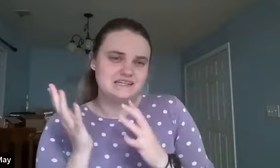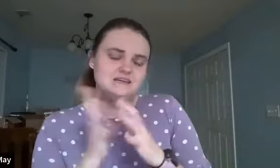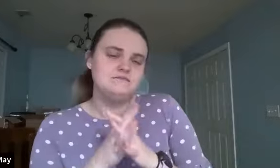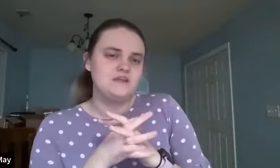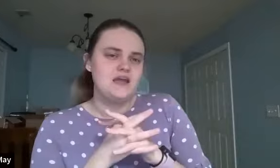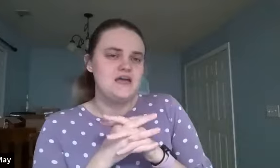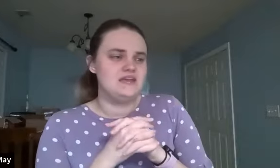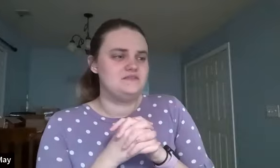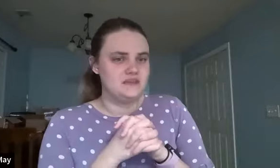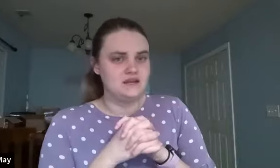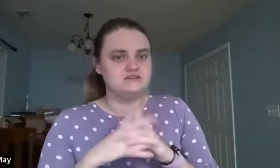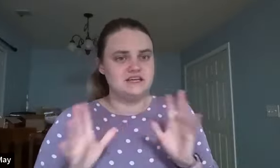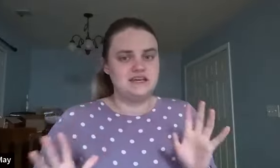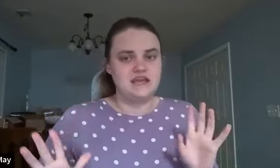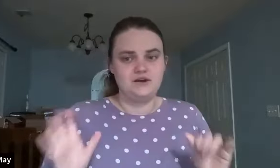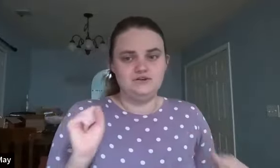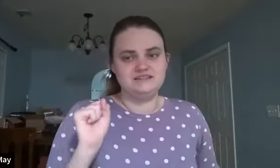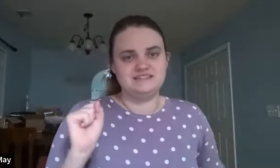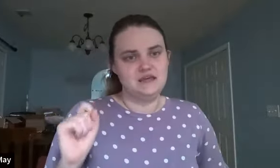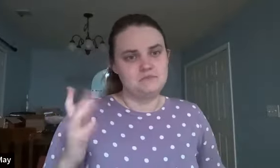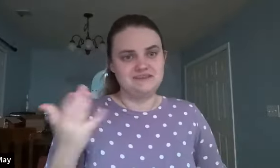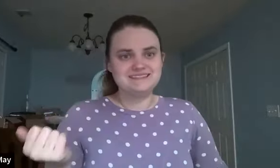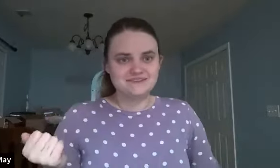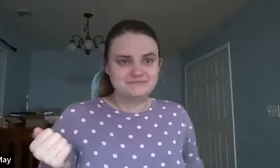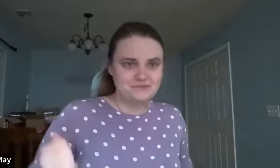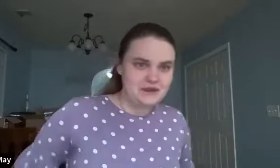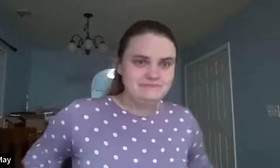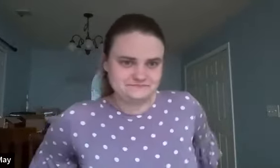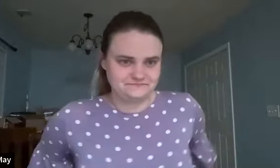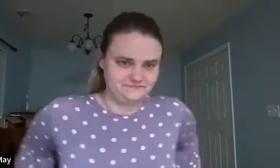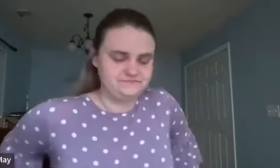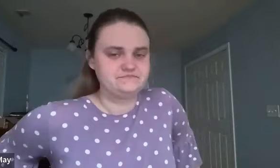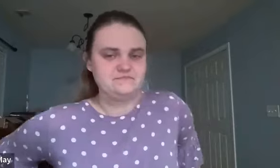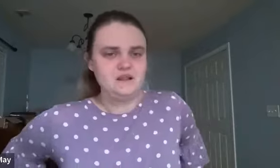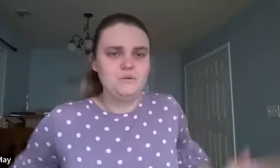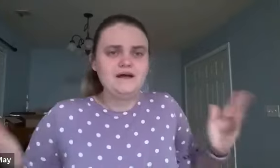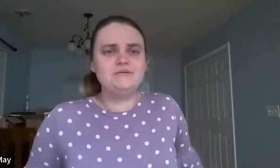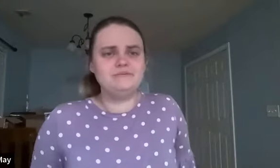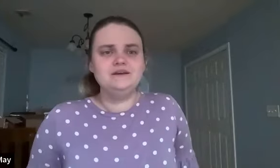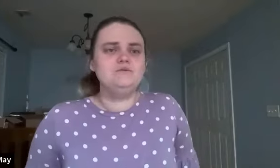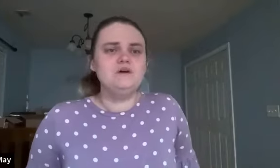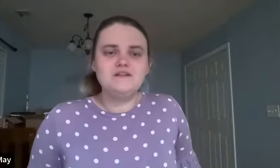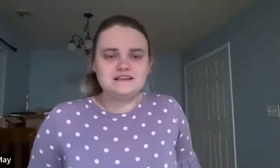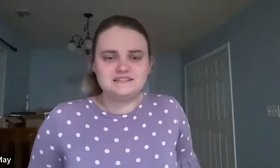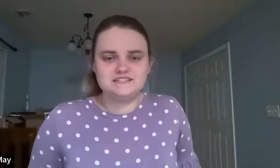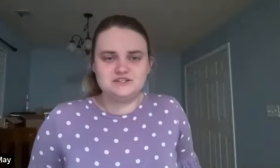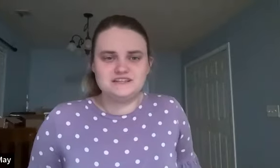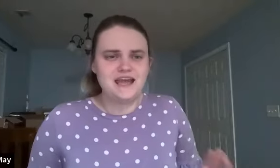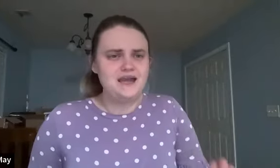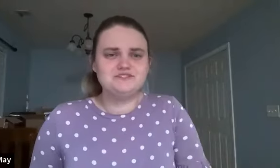see. And then at the end, I'll say how you guys can say Happy Thanksgiving. Okay. Well, we'll have class next Tuesday. I'm sorry.